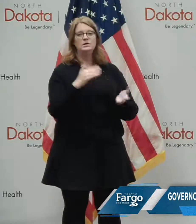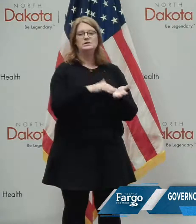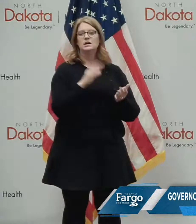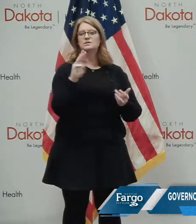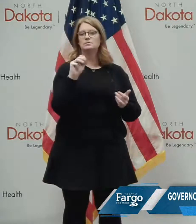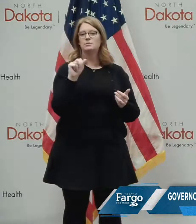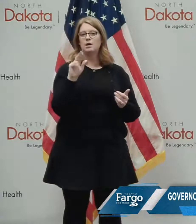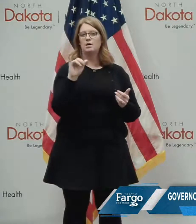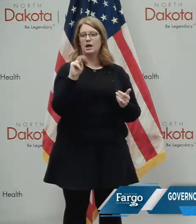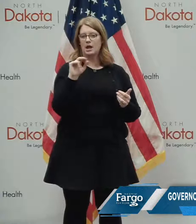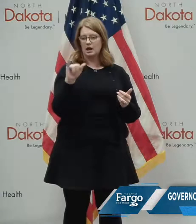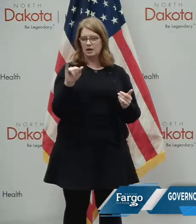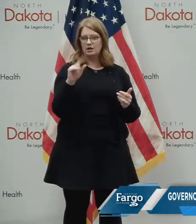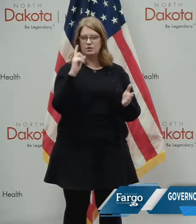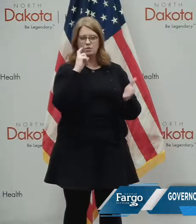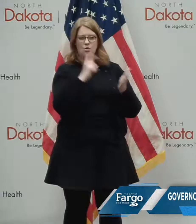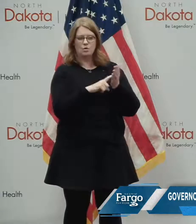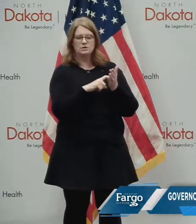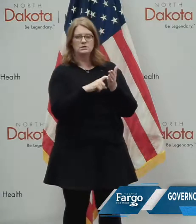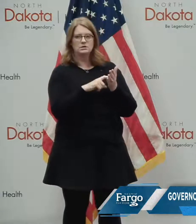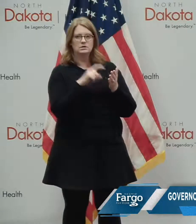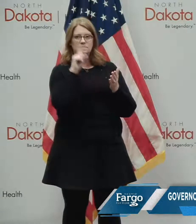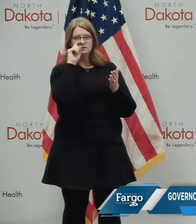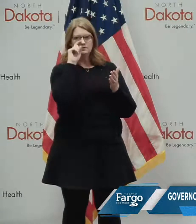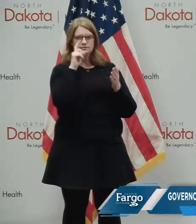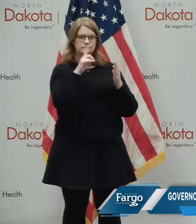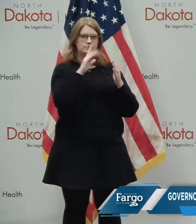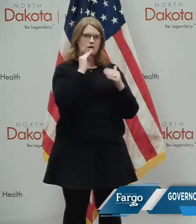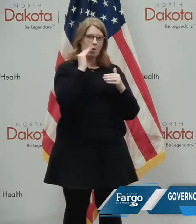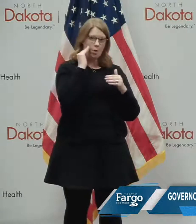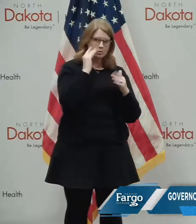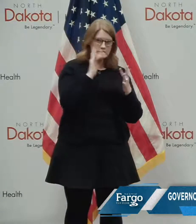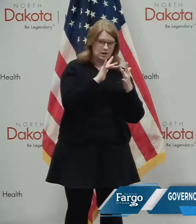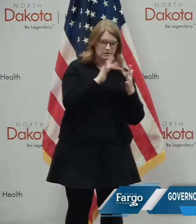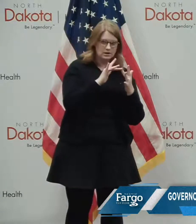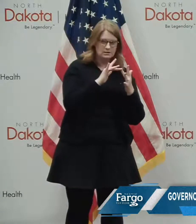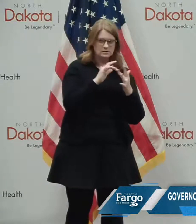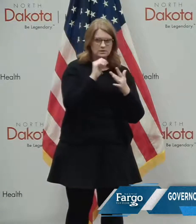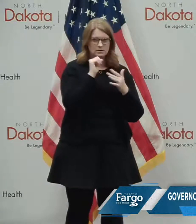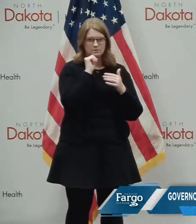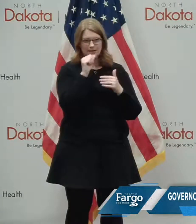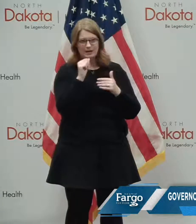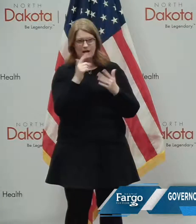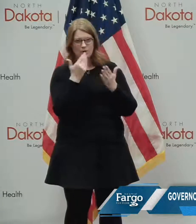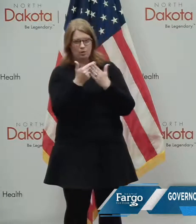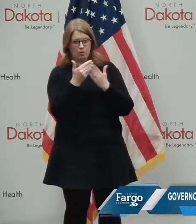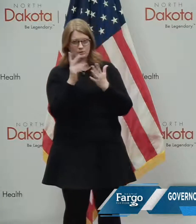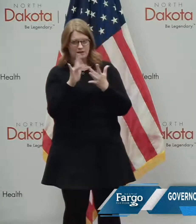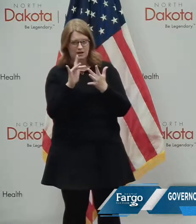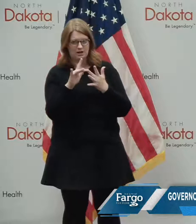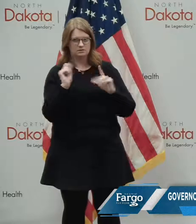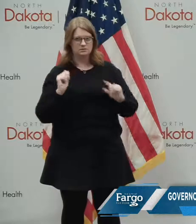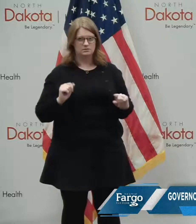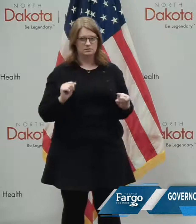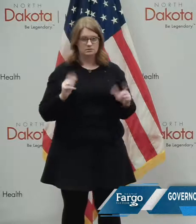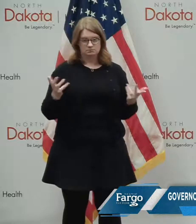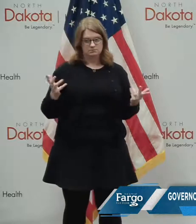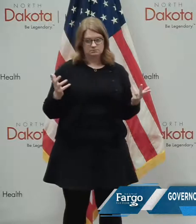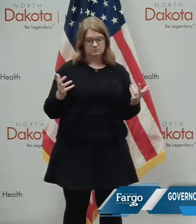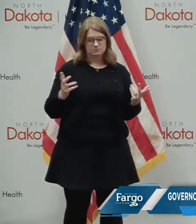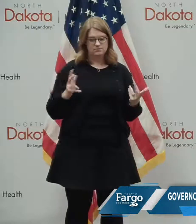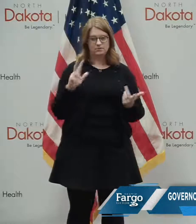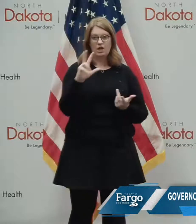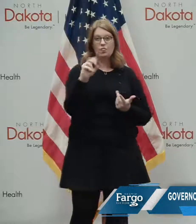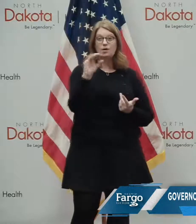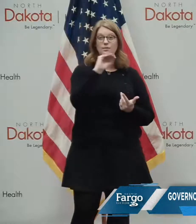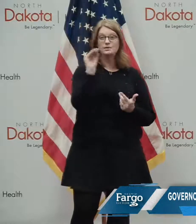noticed that it said it said household contacts and not close contacts. As I shared here, we know that 30%